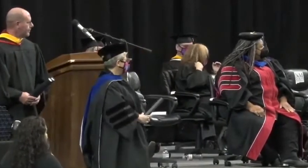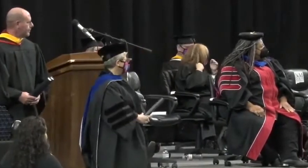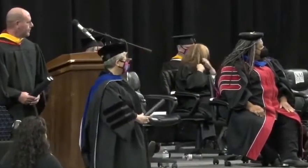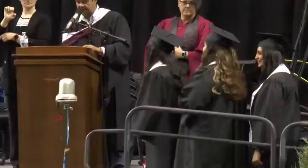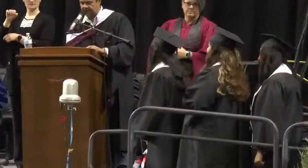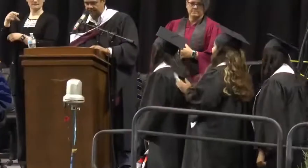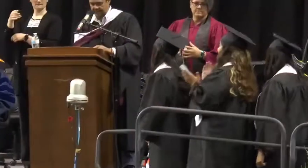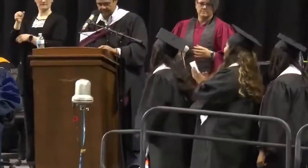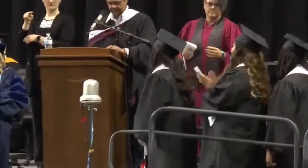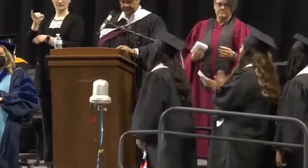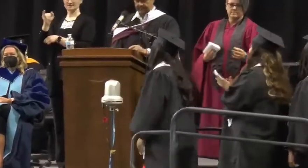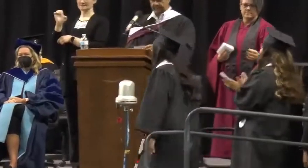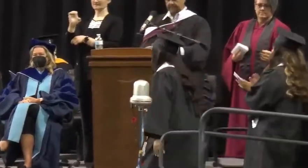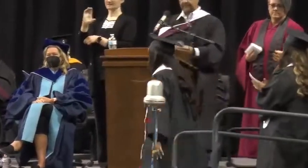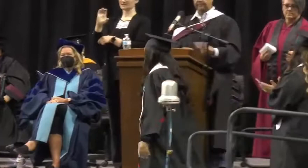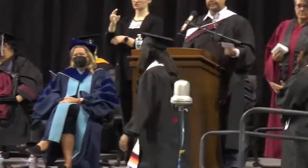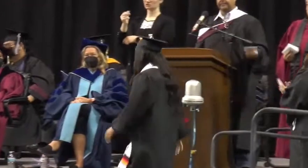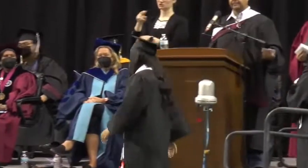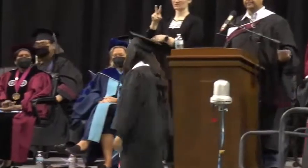Stephanie Chavez.